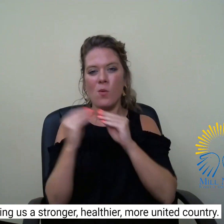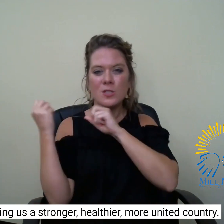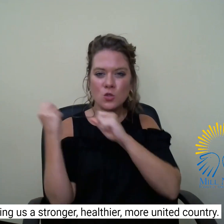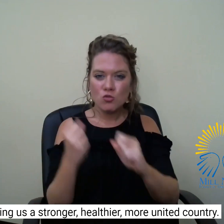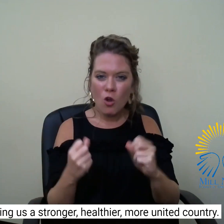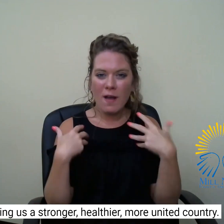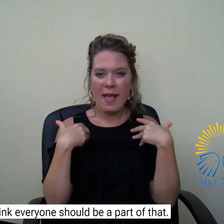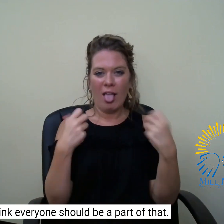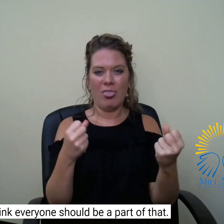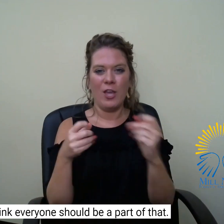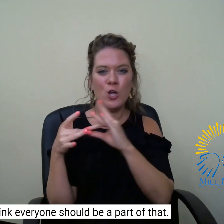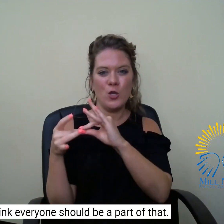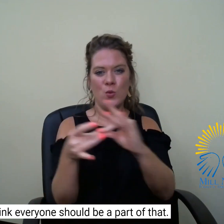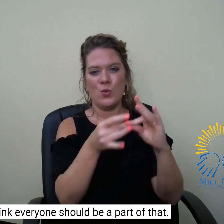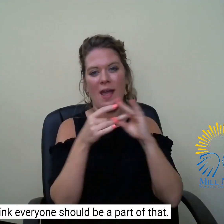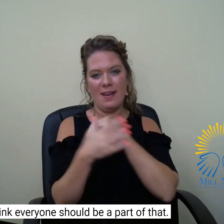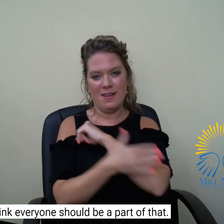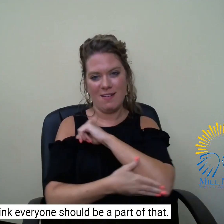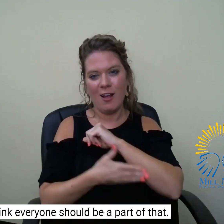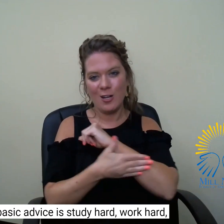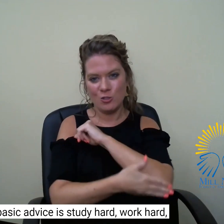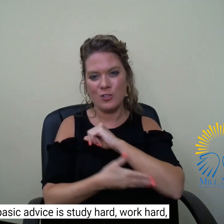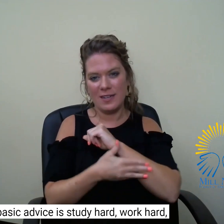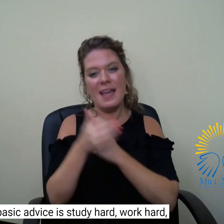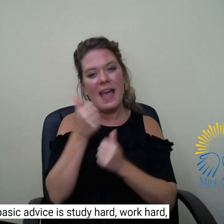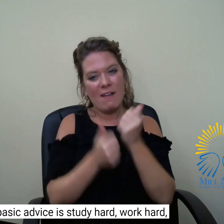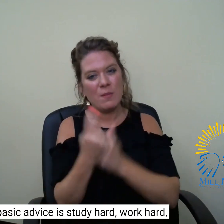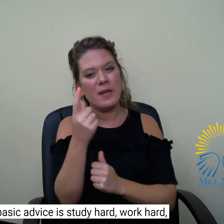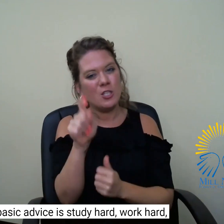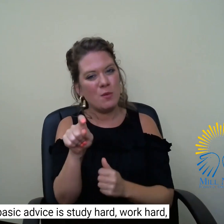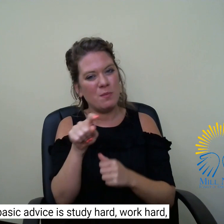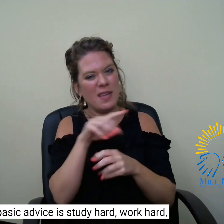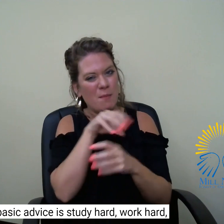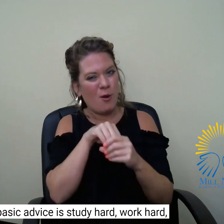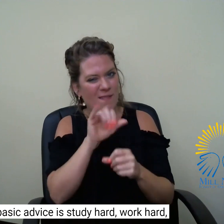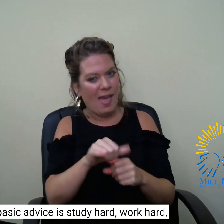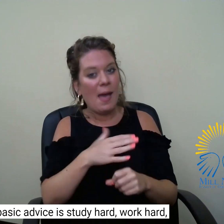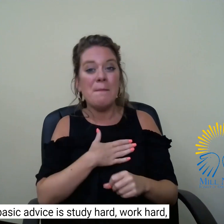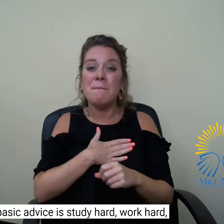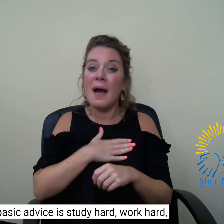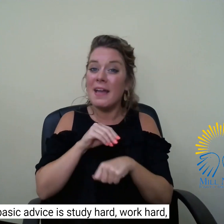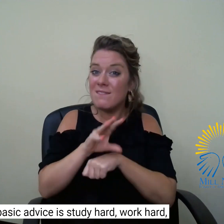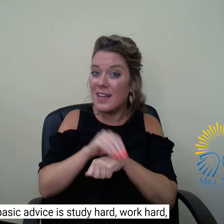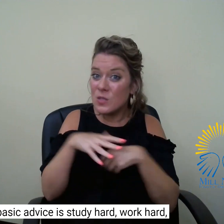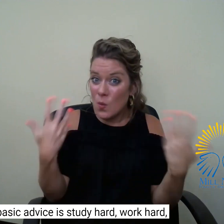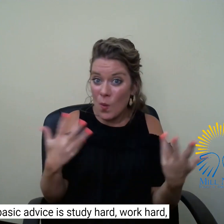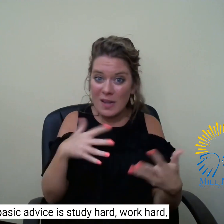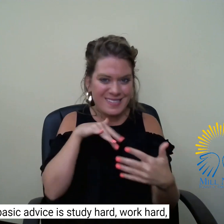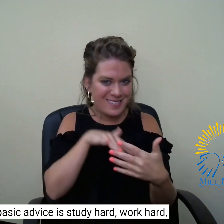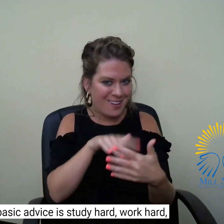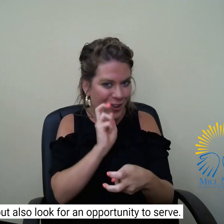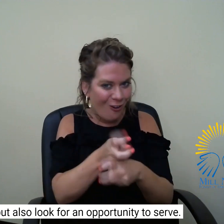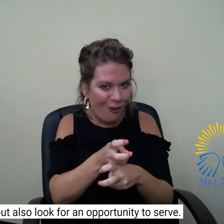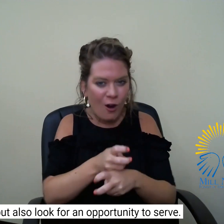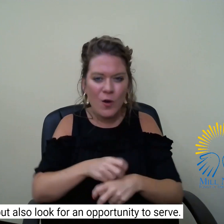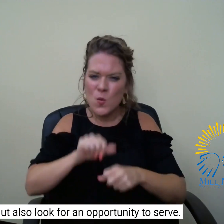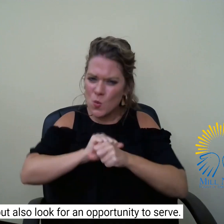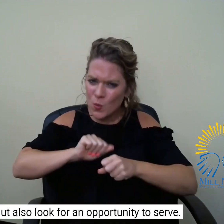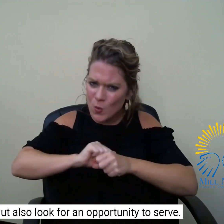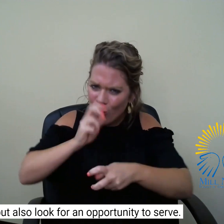country. And I think everyone should be a part of that. So my basic advice is study hard, work hard, innovate, but also look